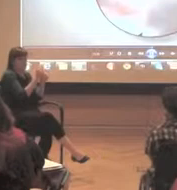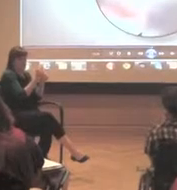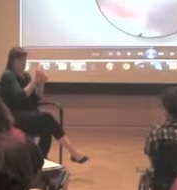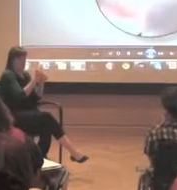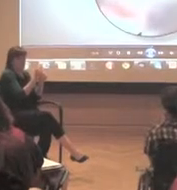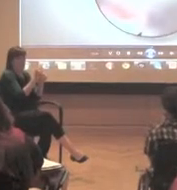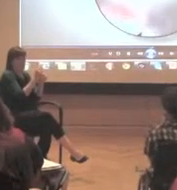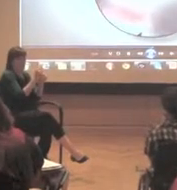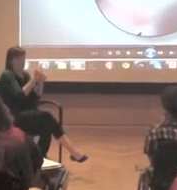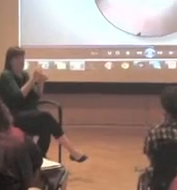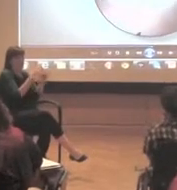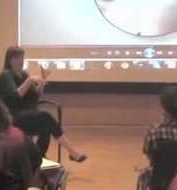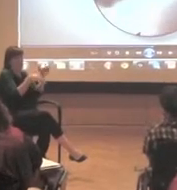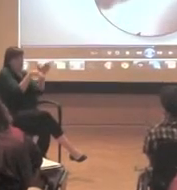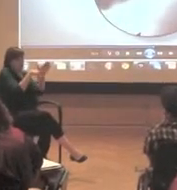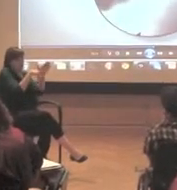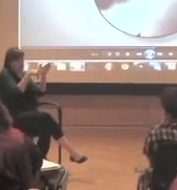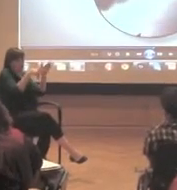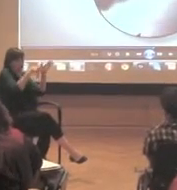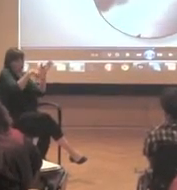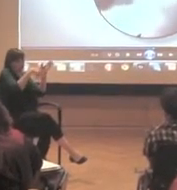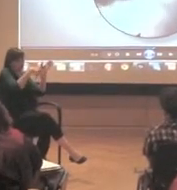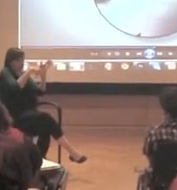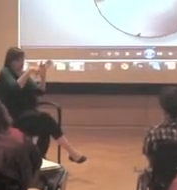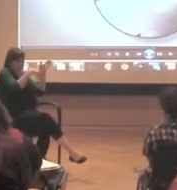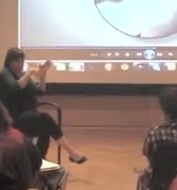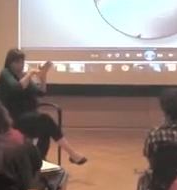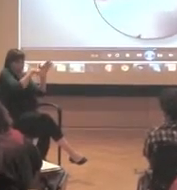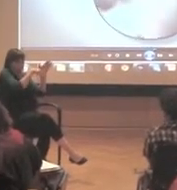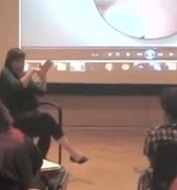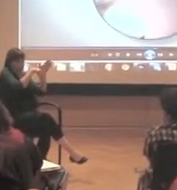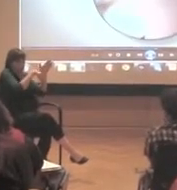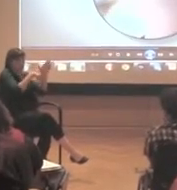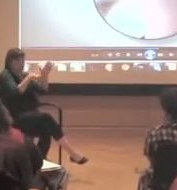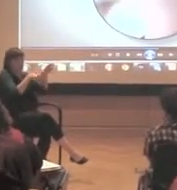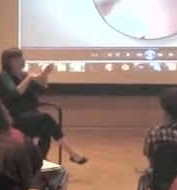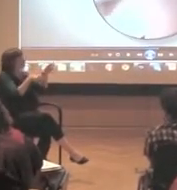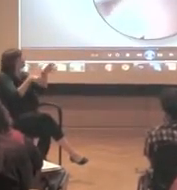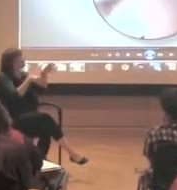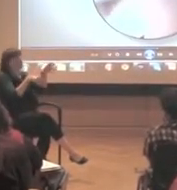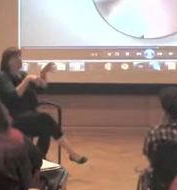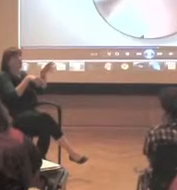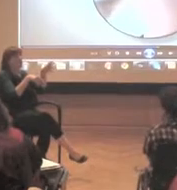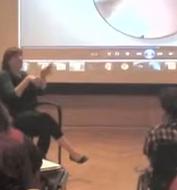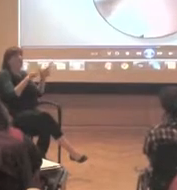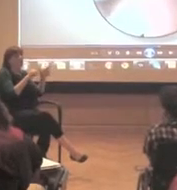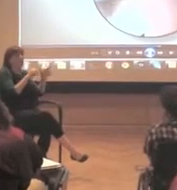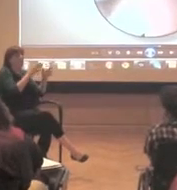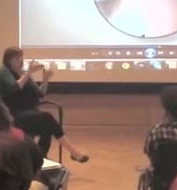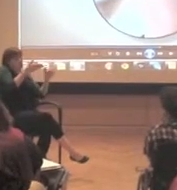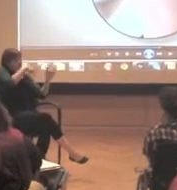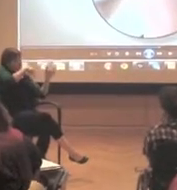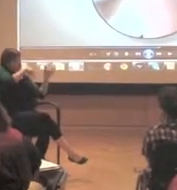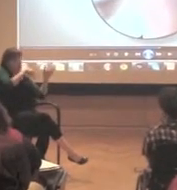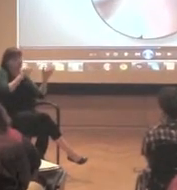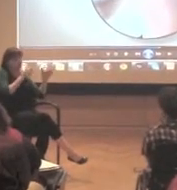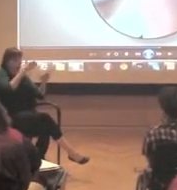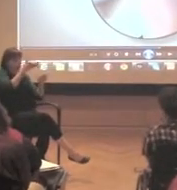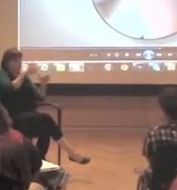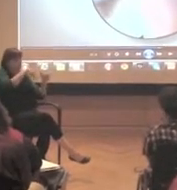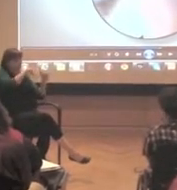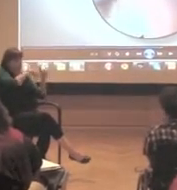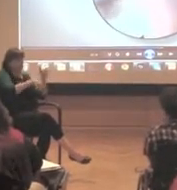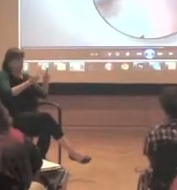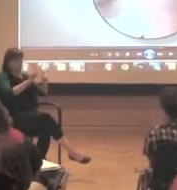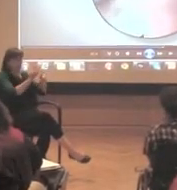it's starting. Fluid is now escaping the ventricles and going around the brain where it should have gone to start with. And now